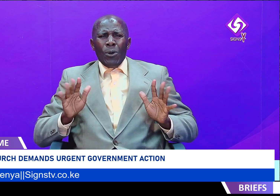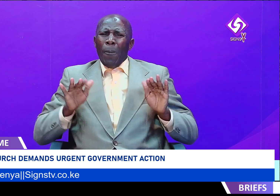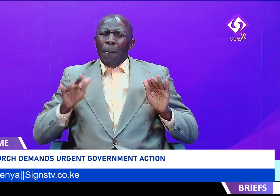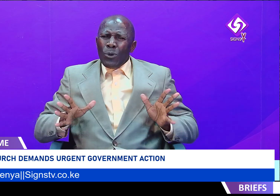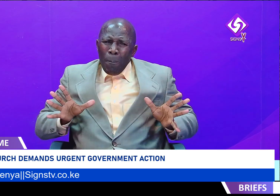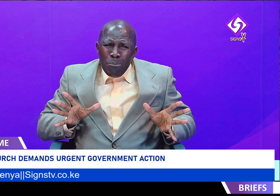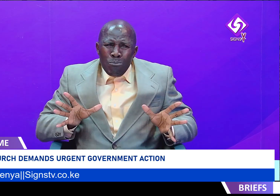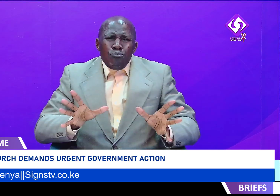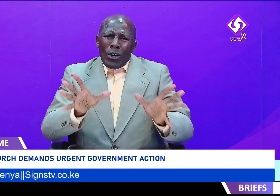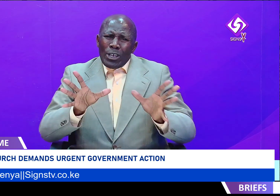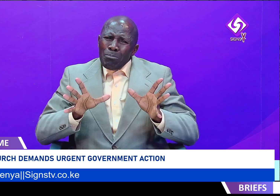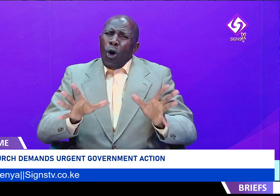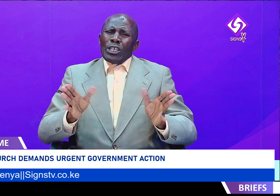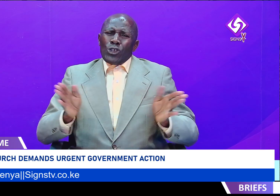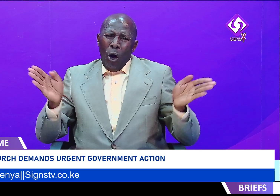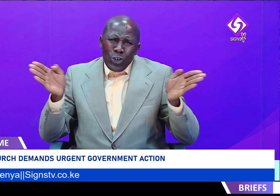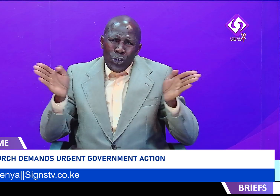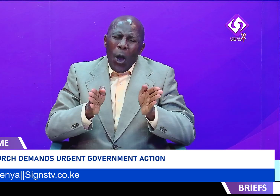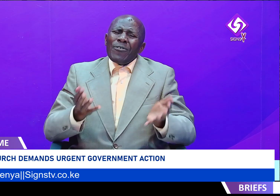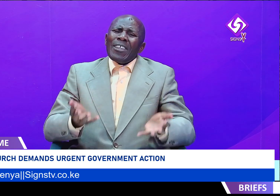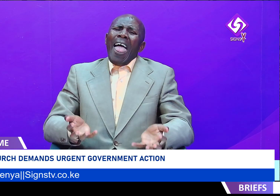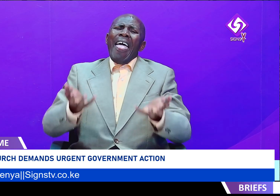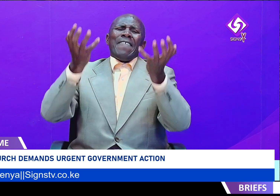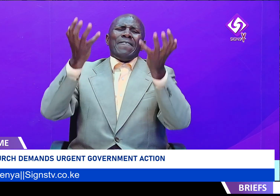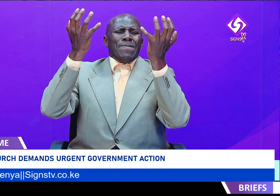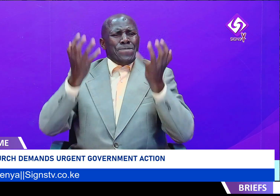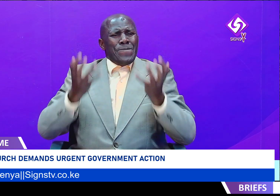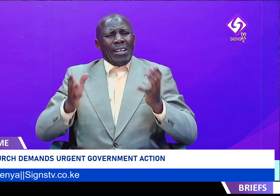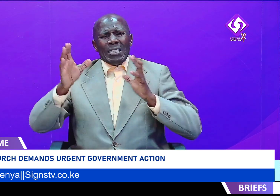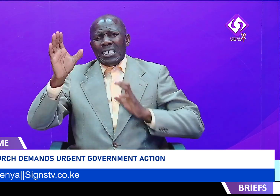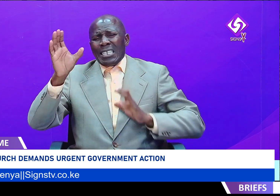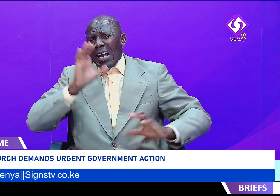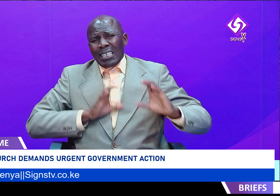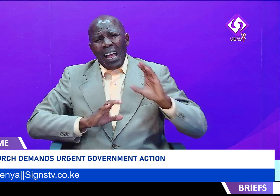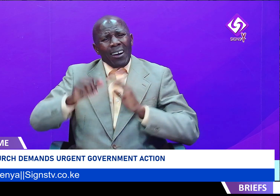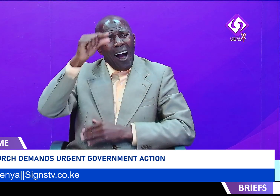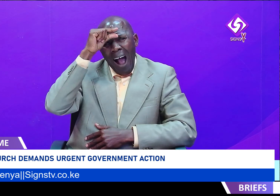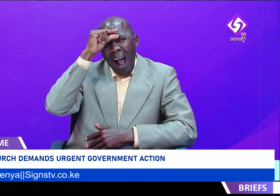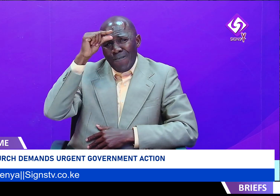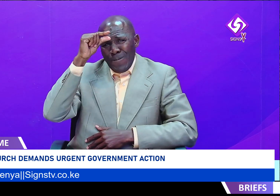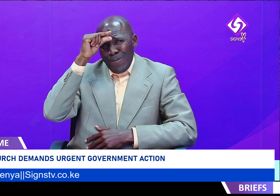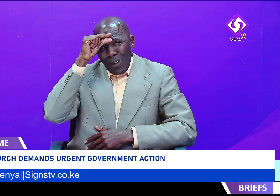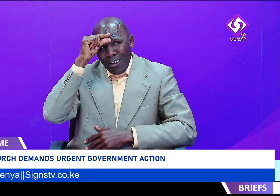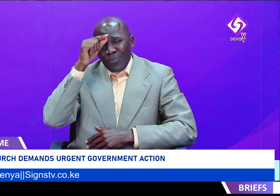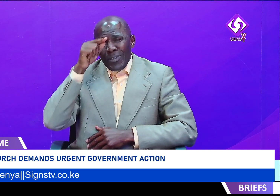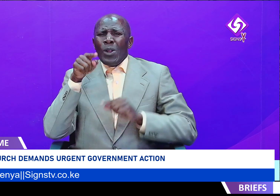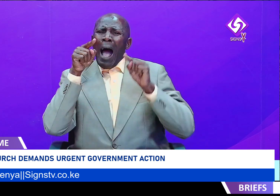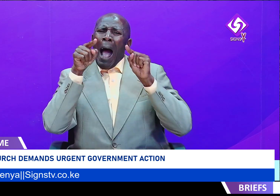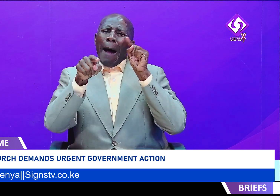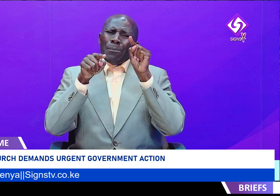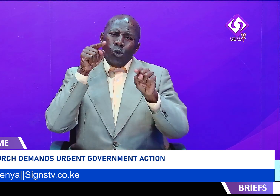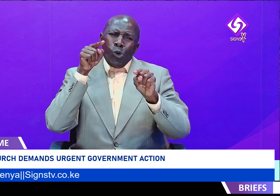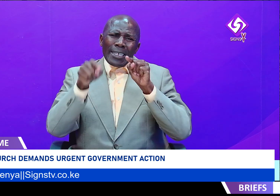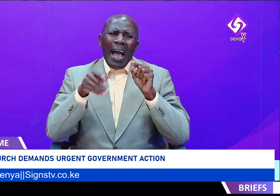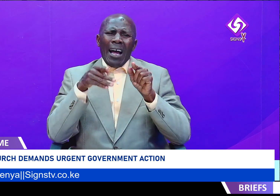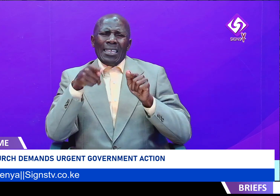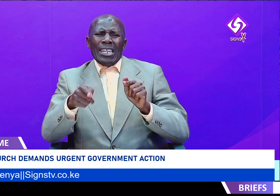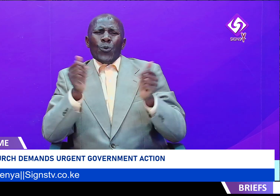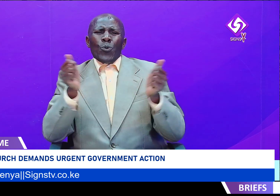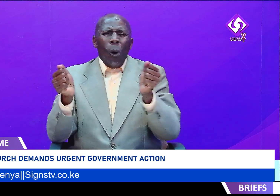Church leaders in a press briefing heavily criticized the government, accusing it of